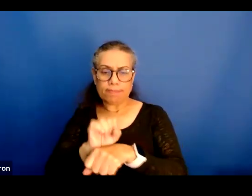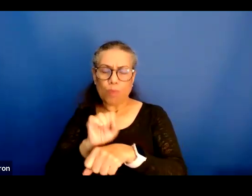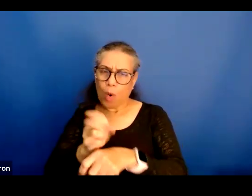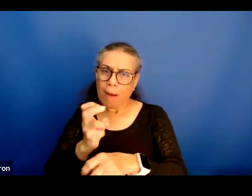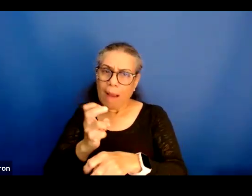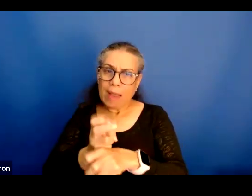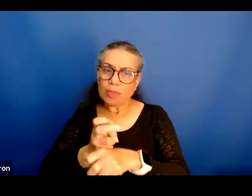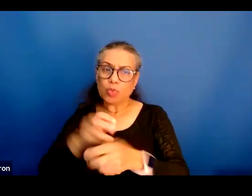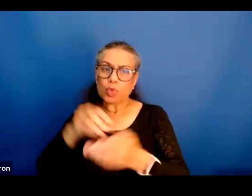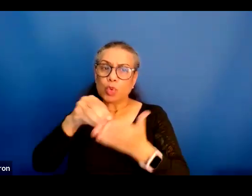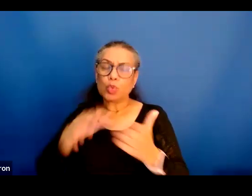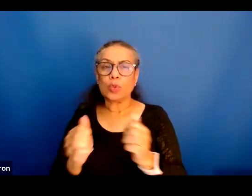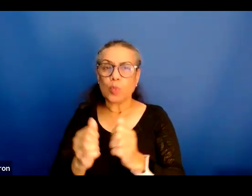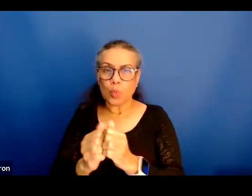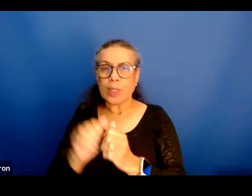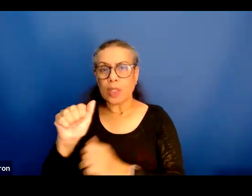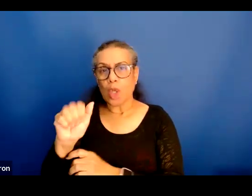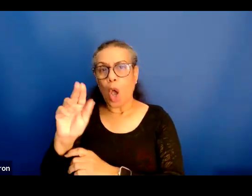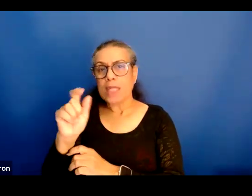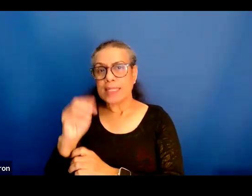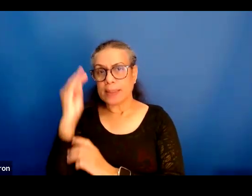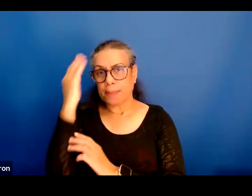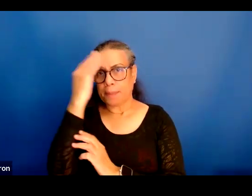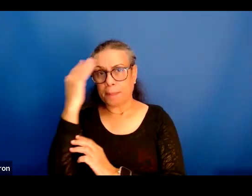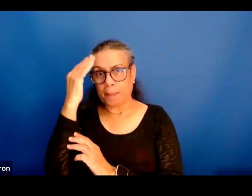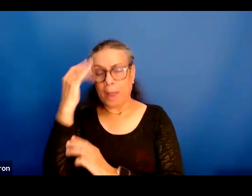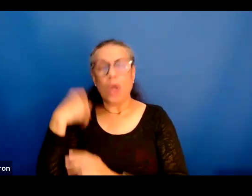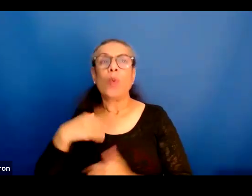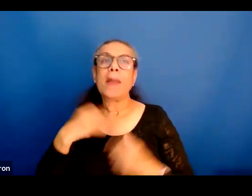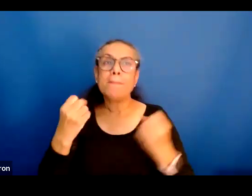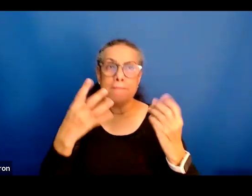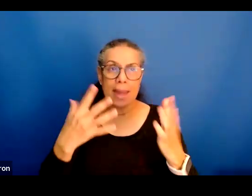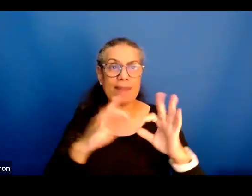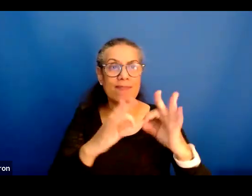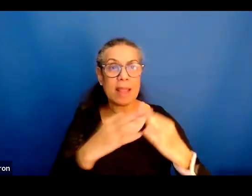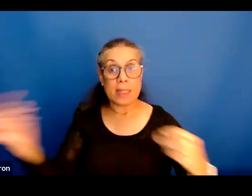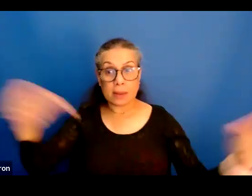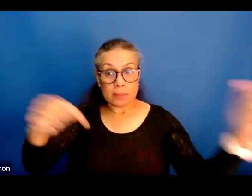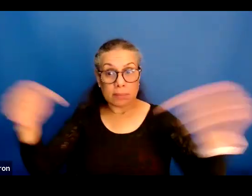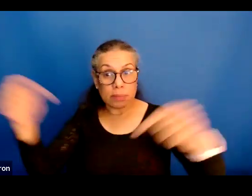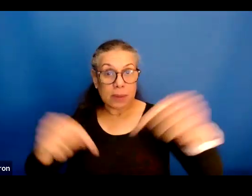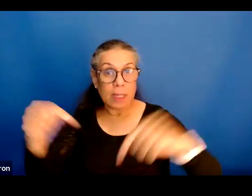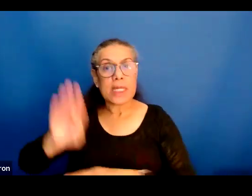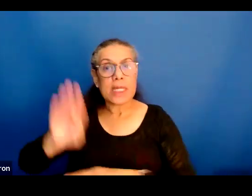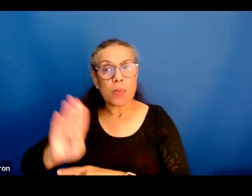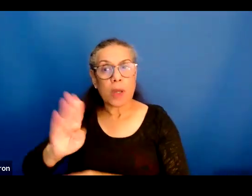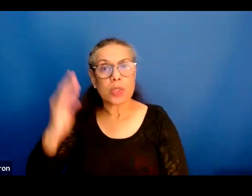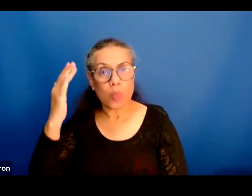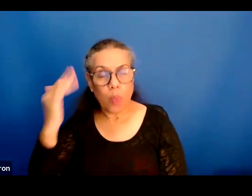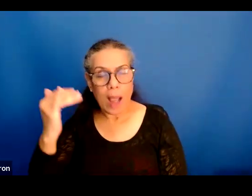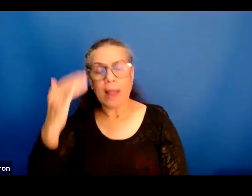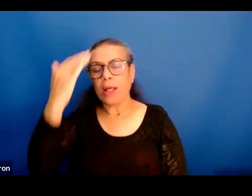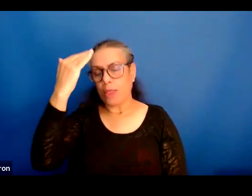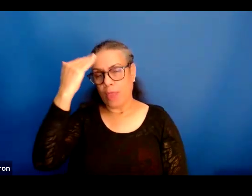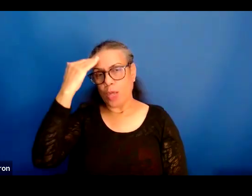autism, and that's part of the reason too why we have so many families that move to Boston who their child have an autism disability, because they